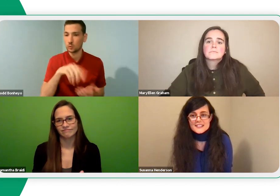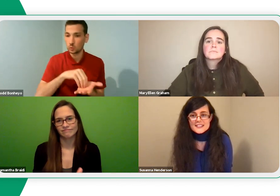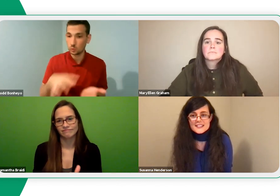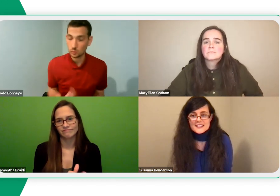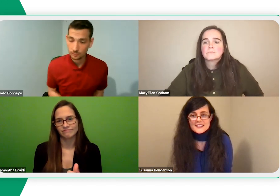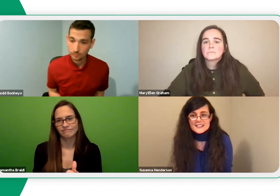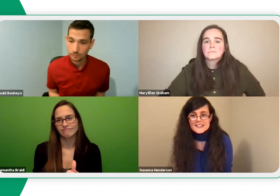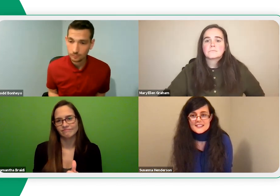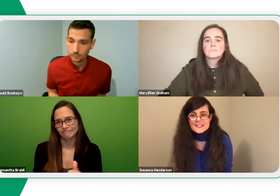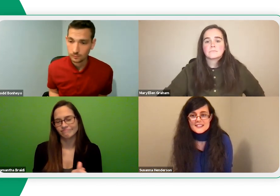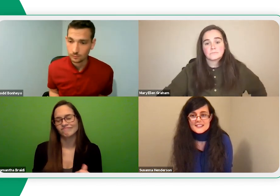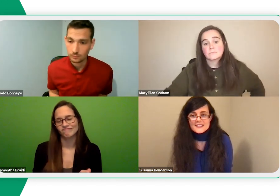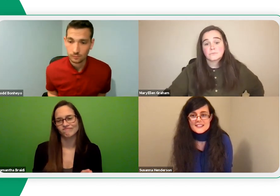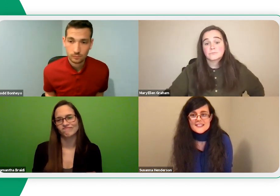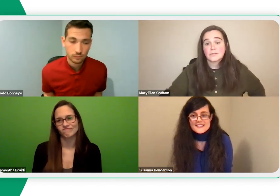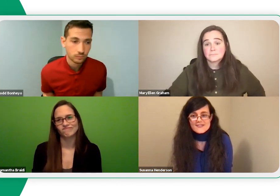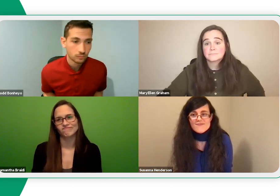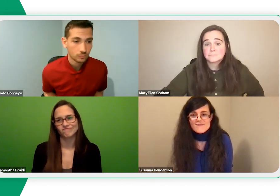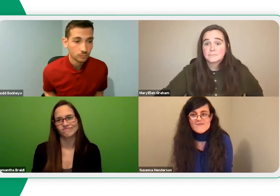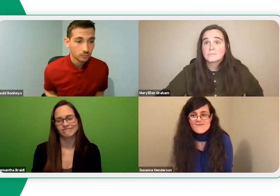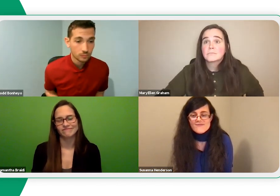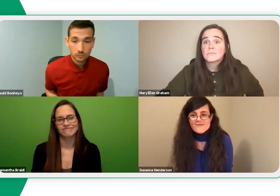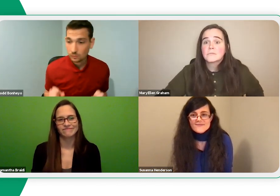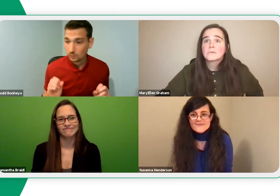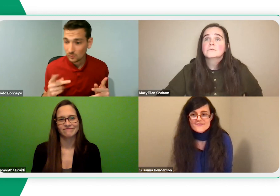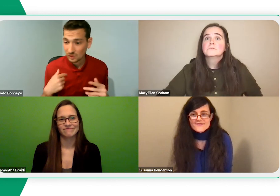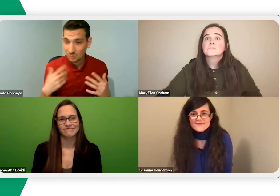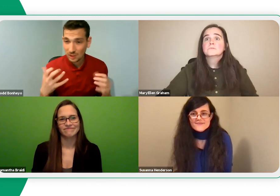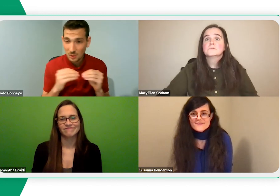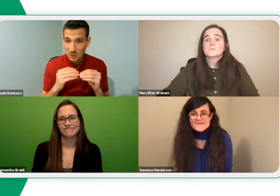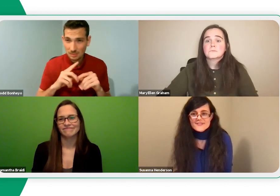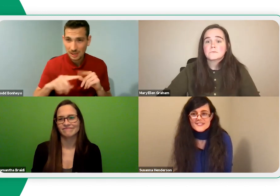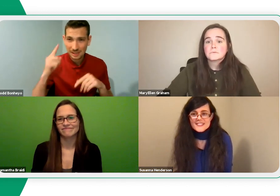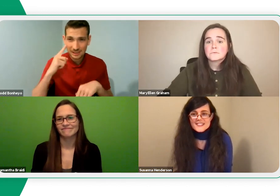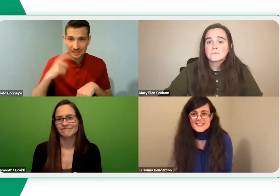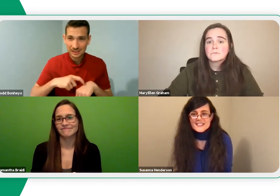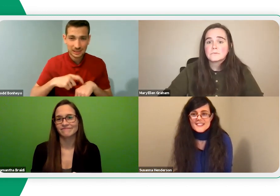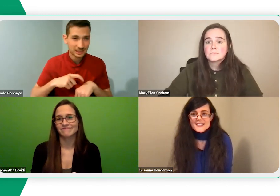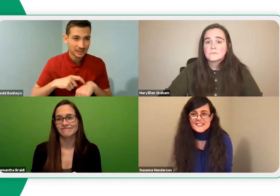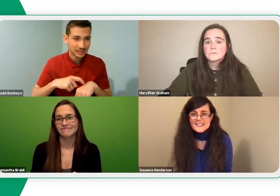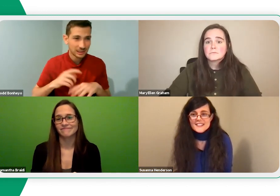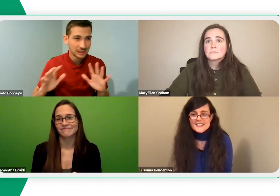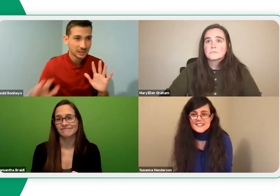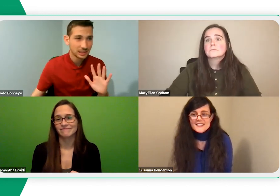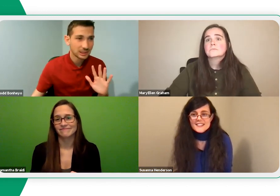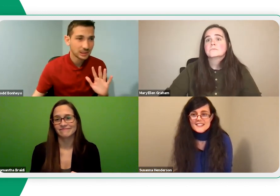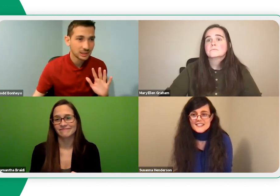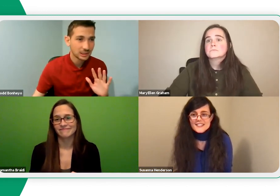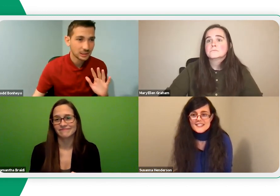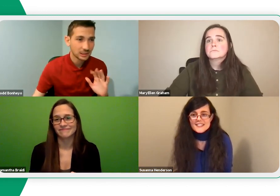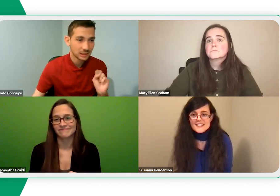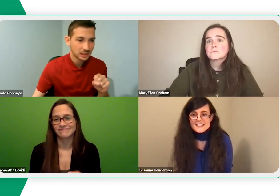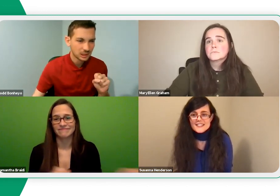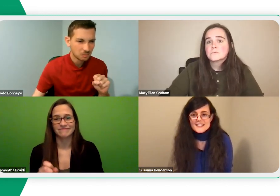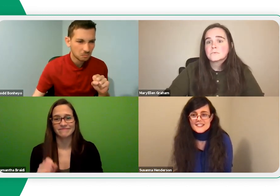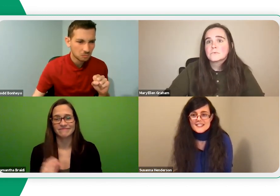a simple description, but a video that could then explain it more would really help and benefit these students. I really wish